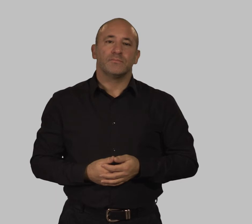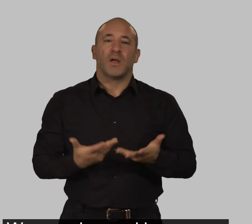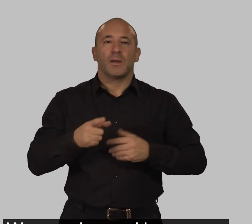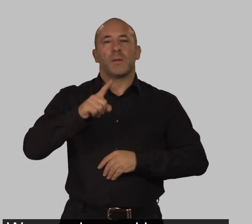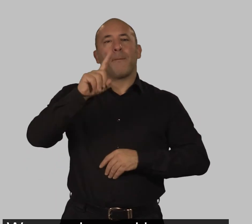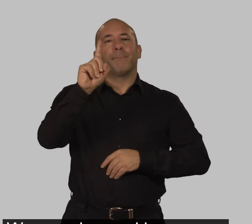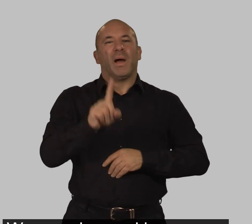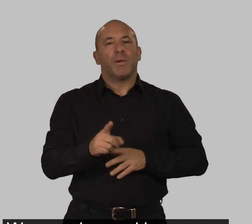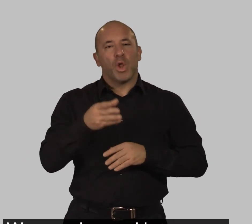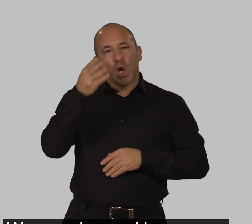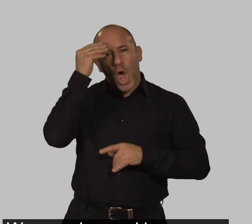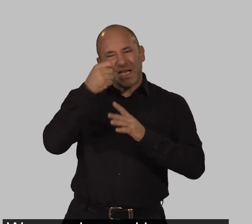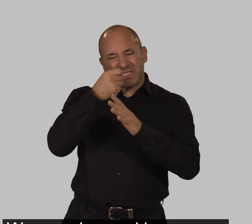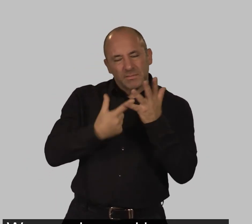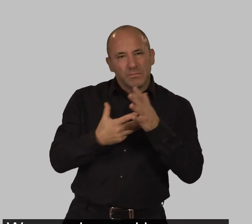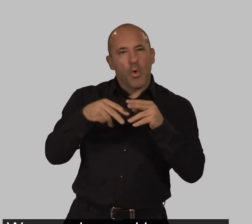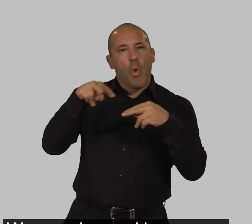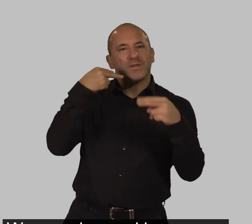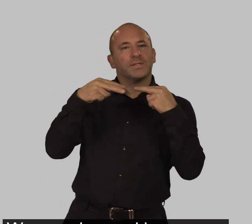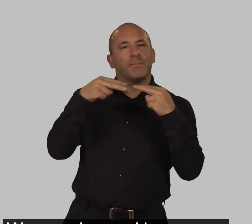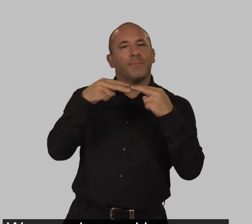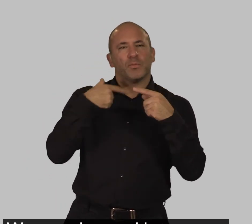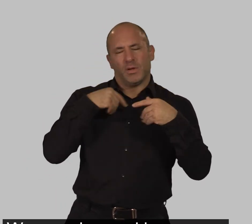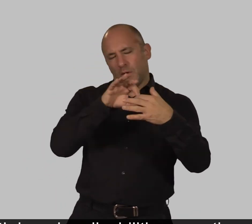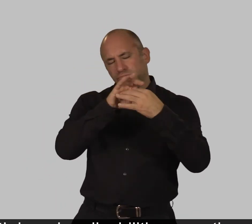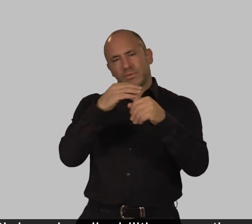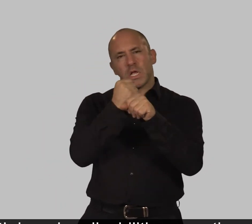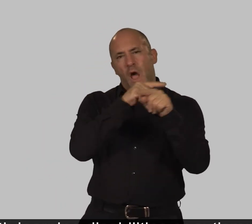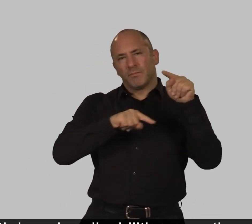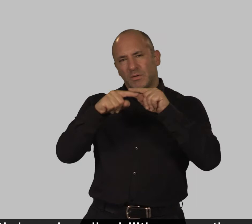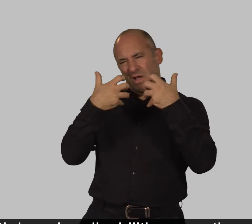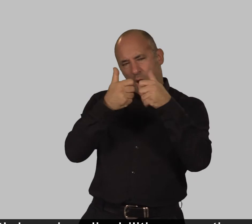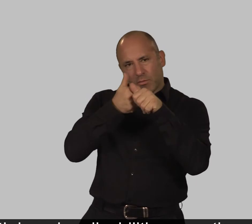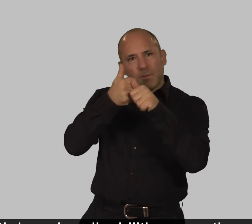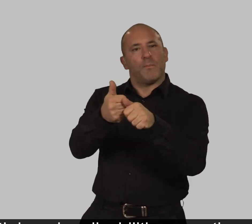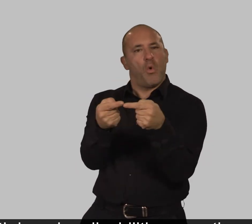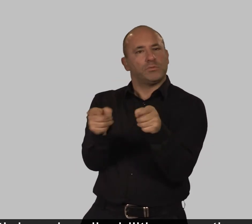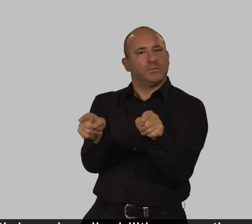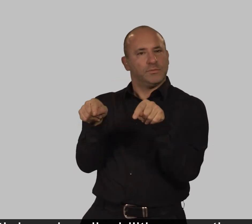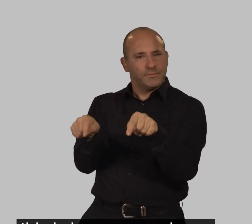We are also working across government to support people with learning disabilities or